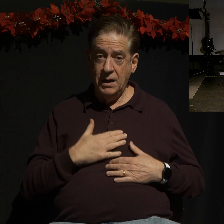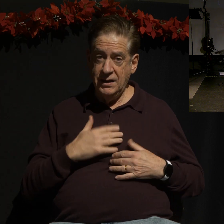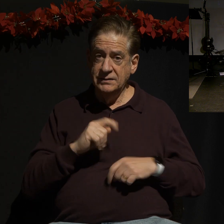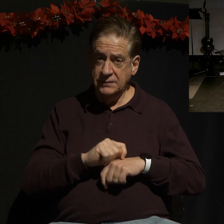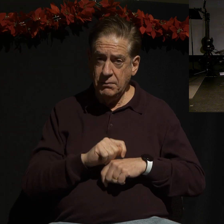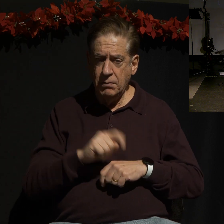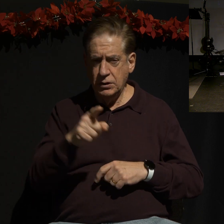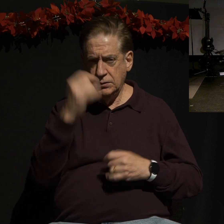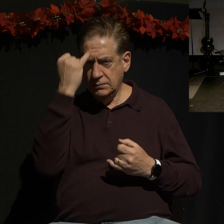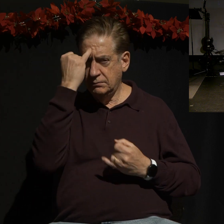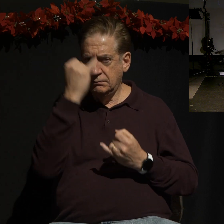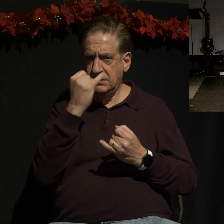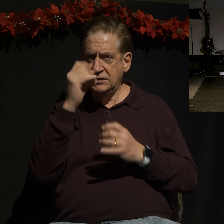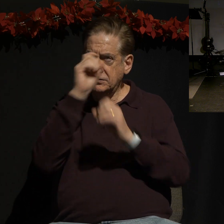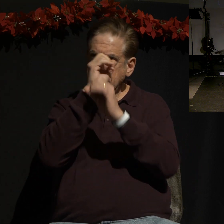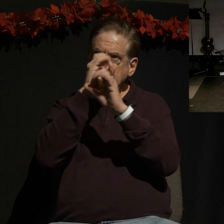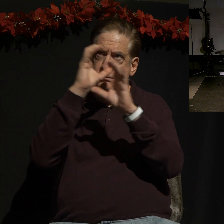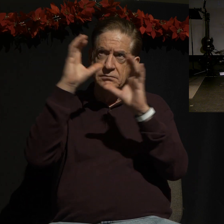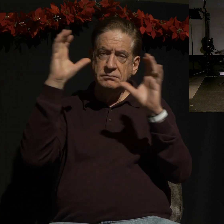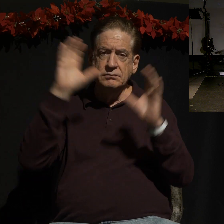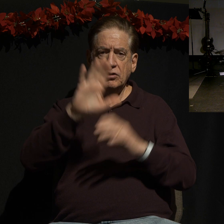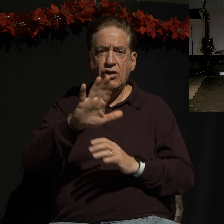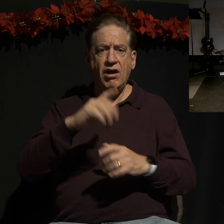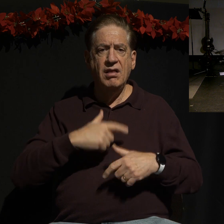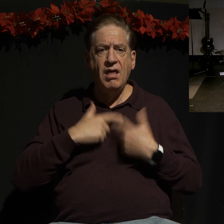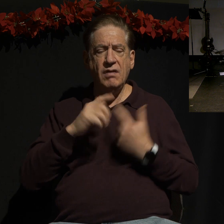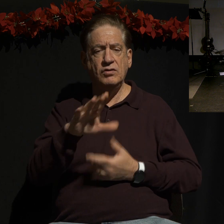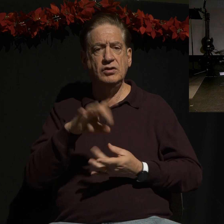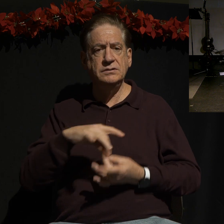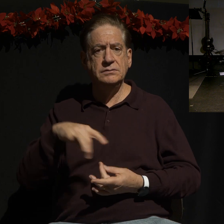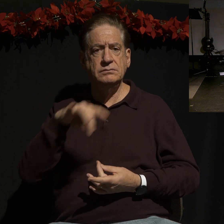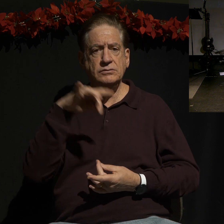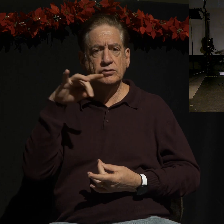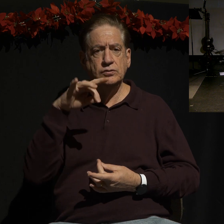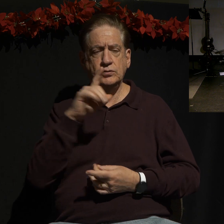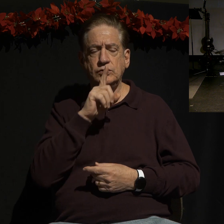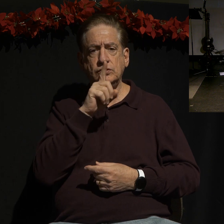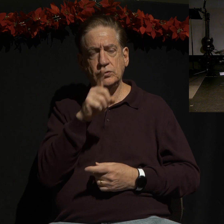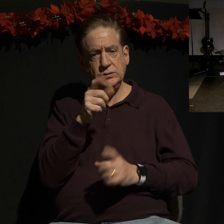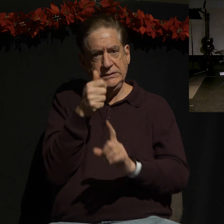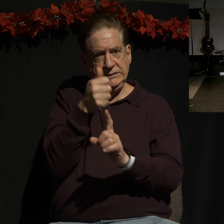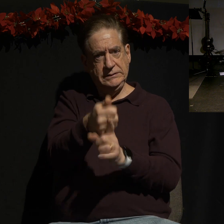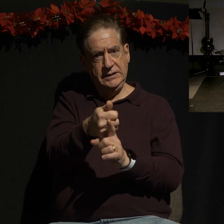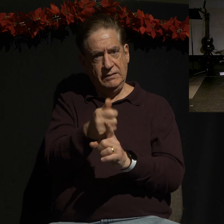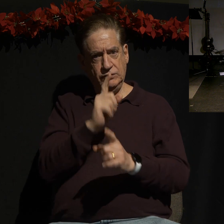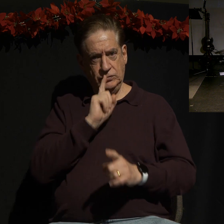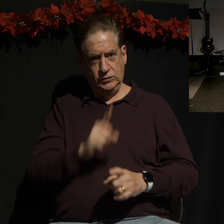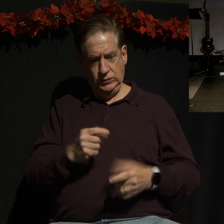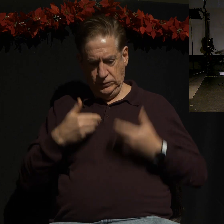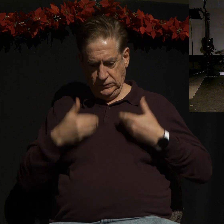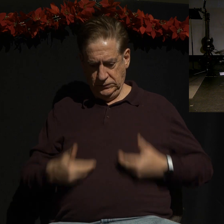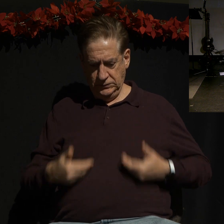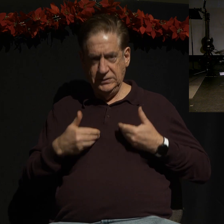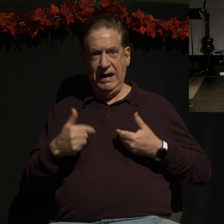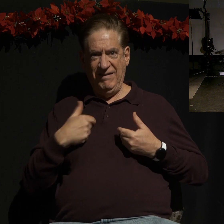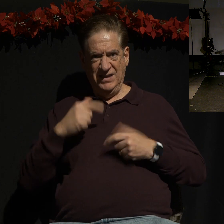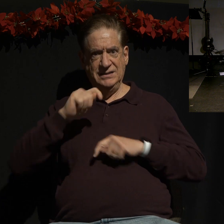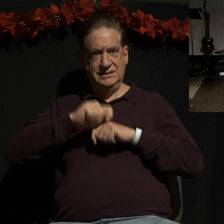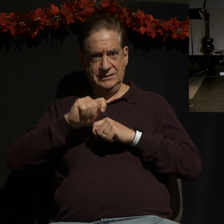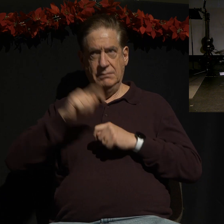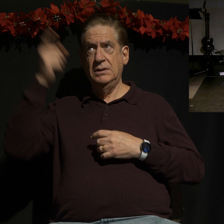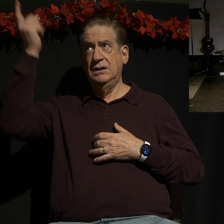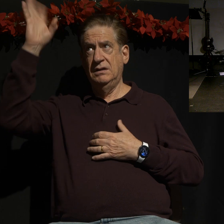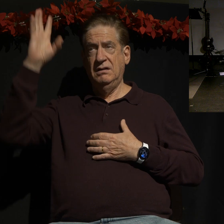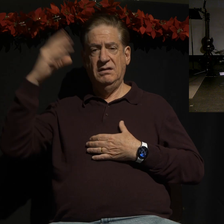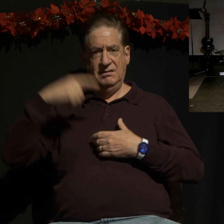imagine in your life, in your spiritual, true self, that there is a temple where God